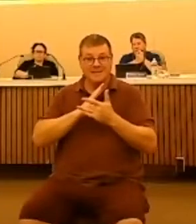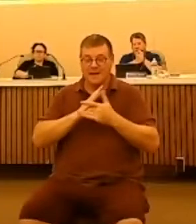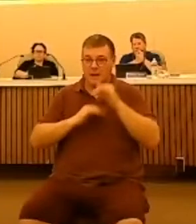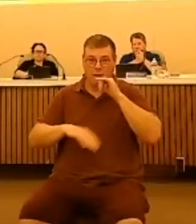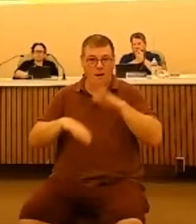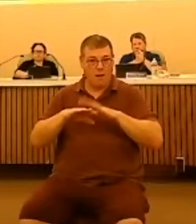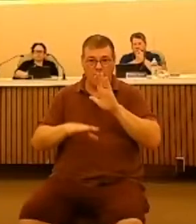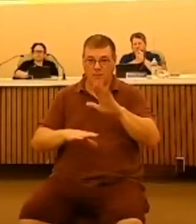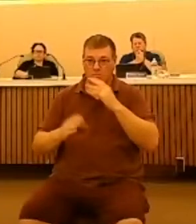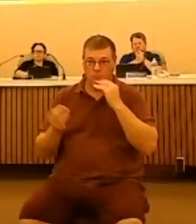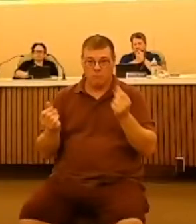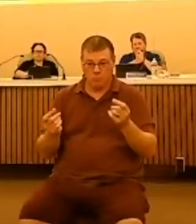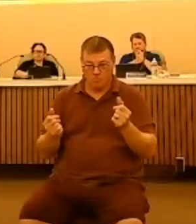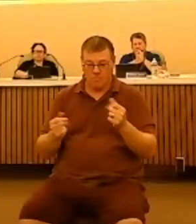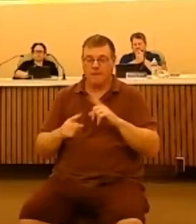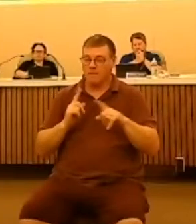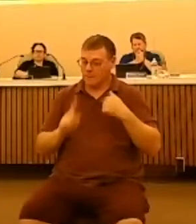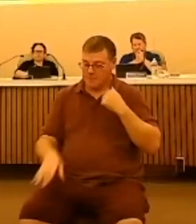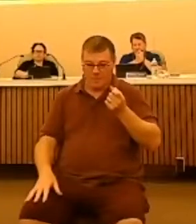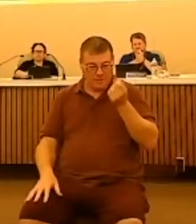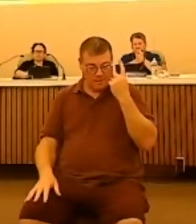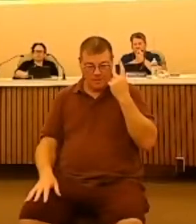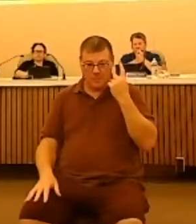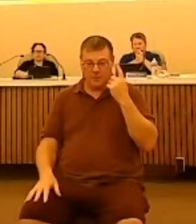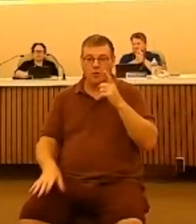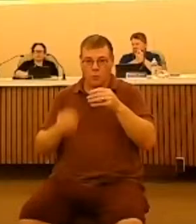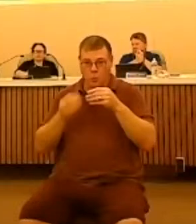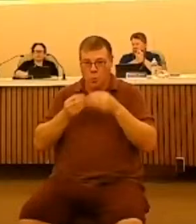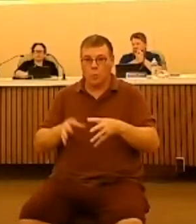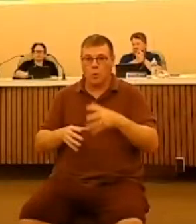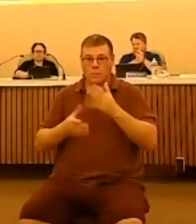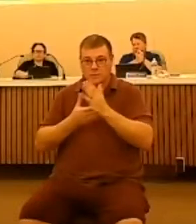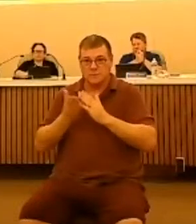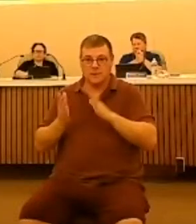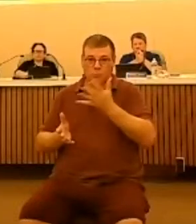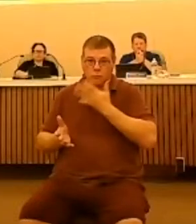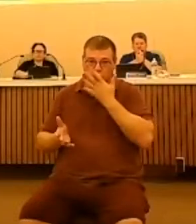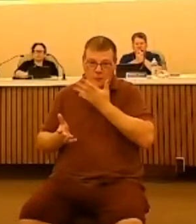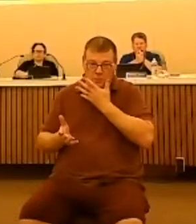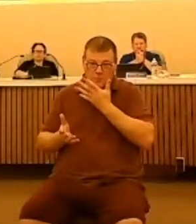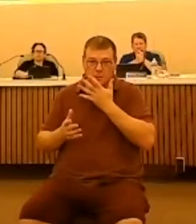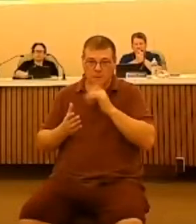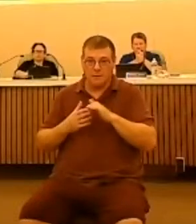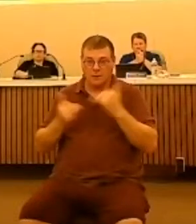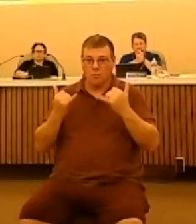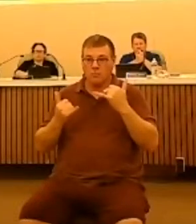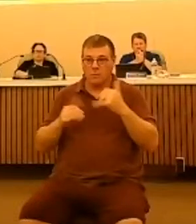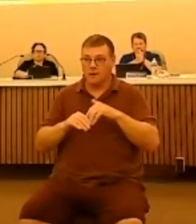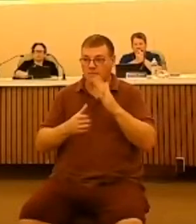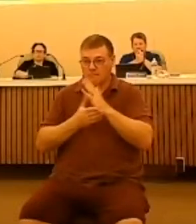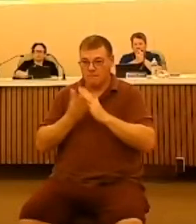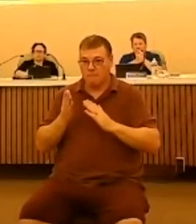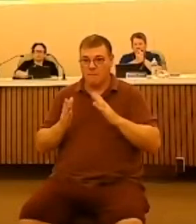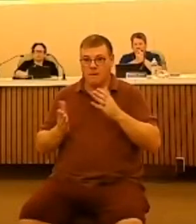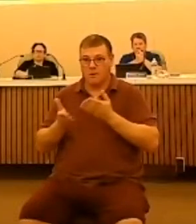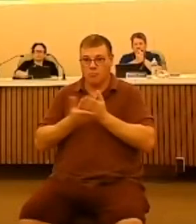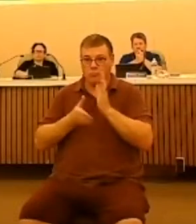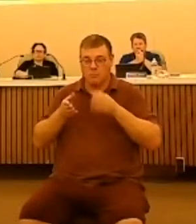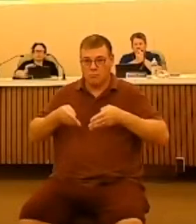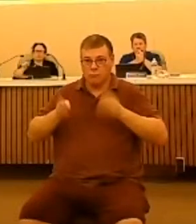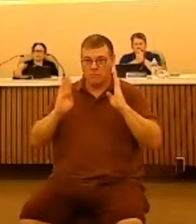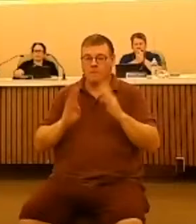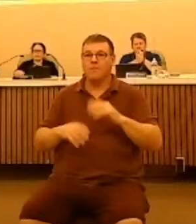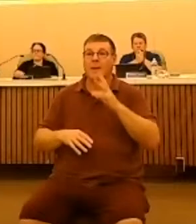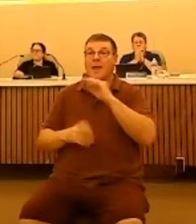on their property, but I get it. You're losing some of your lawn that was currently in the part of the right of way. So. Yeah, and what